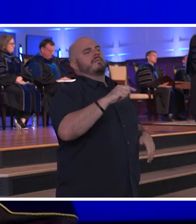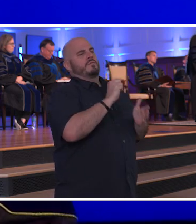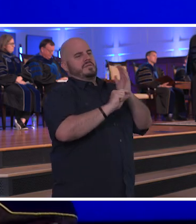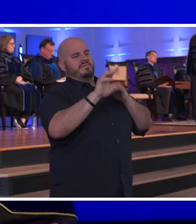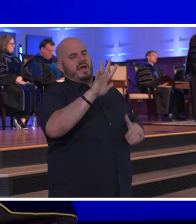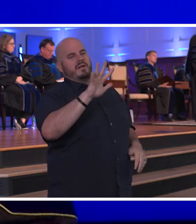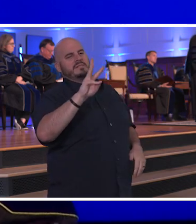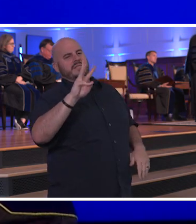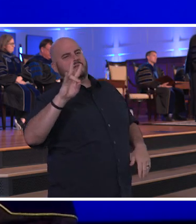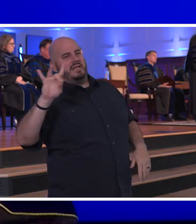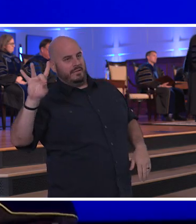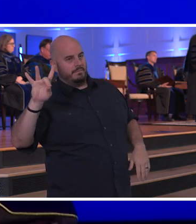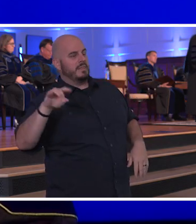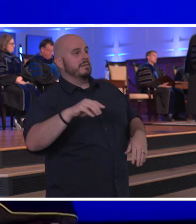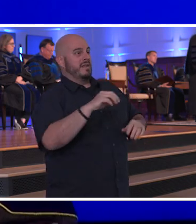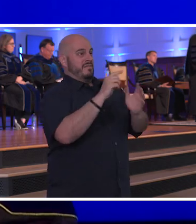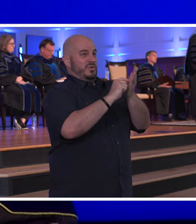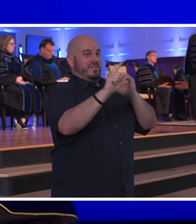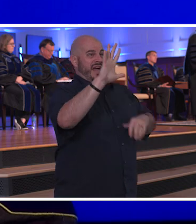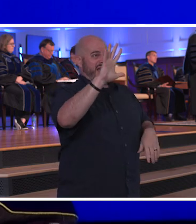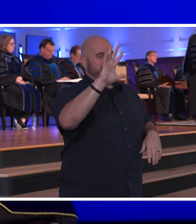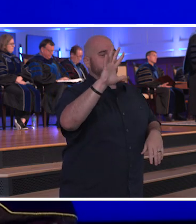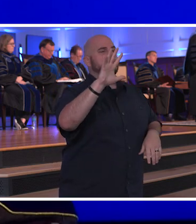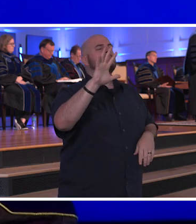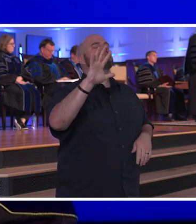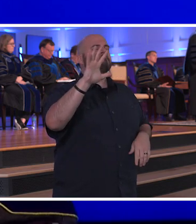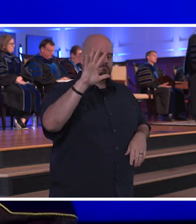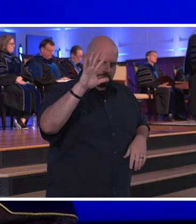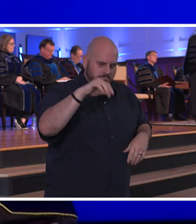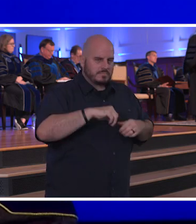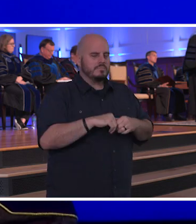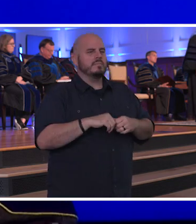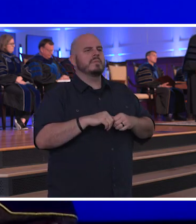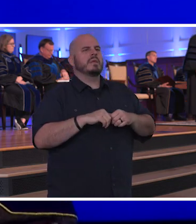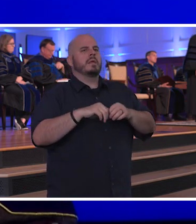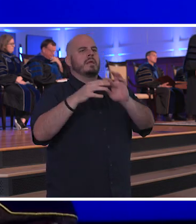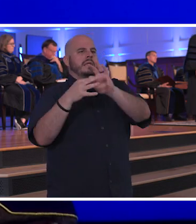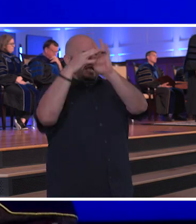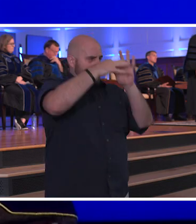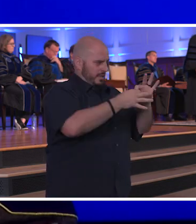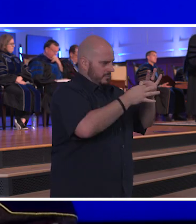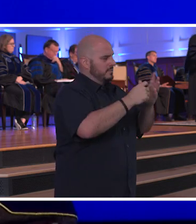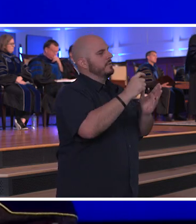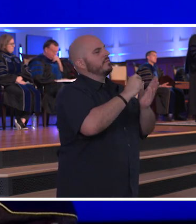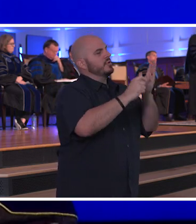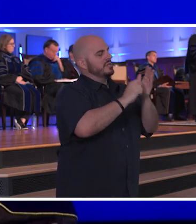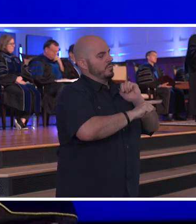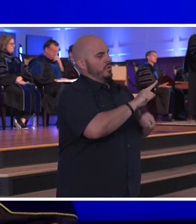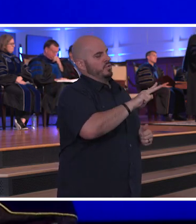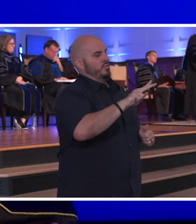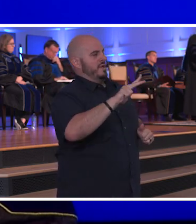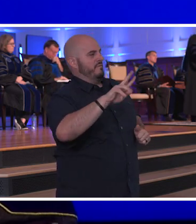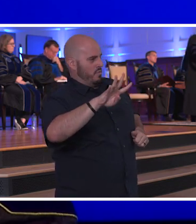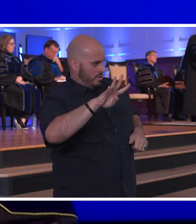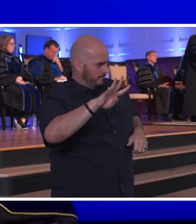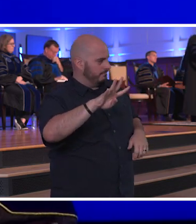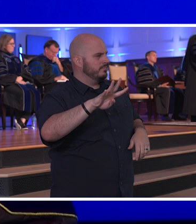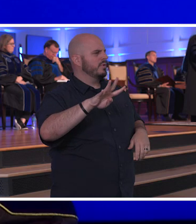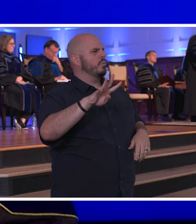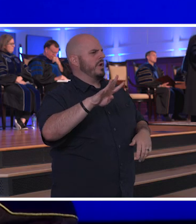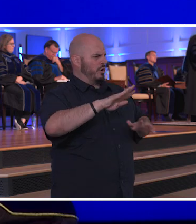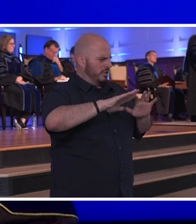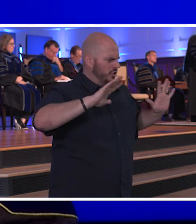5, build on the commands and promises that we find in verses 1 through 4. There we are admonished to not forget the